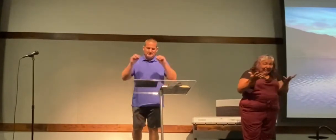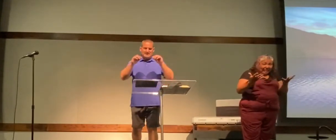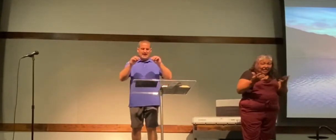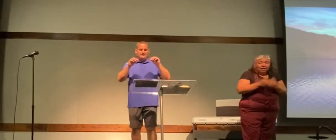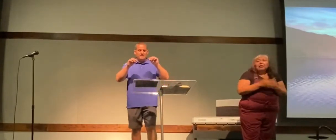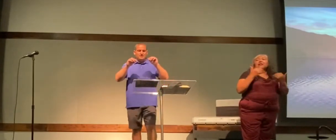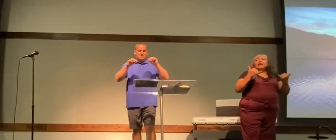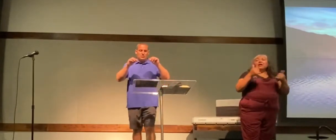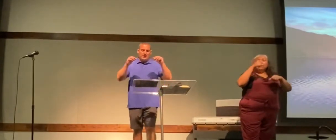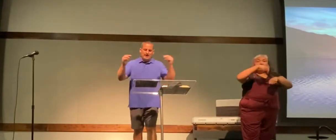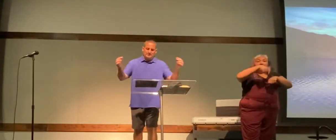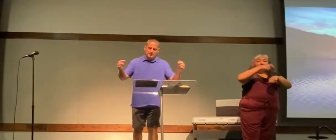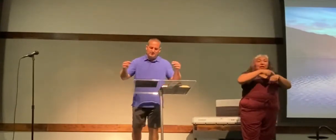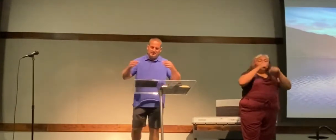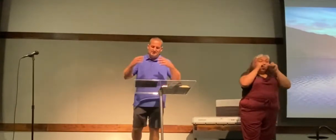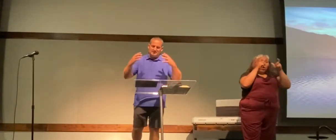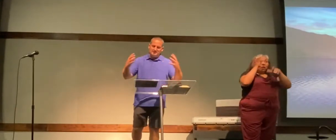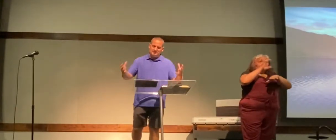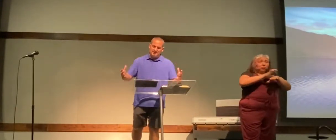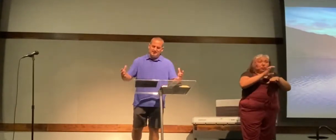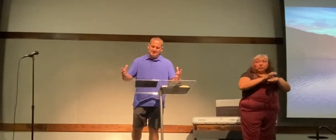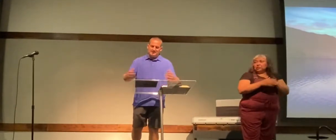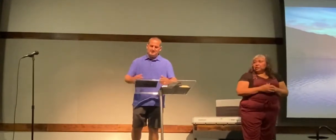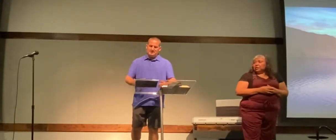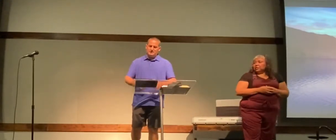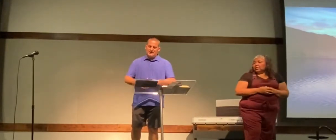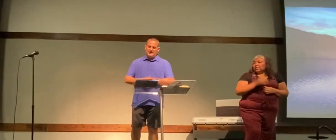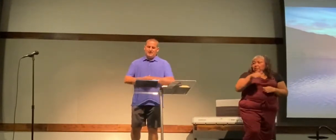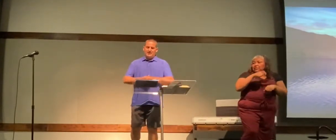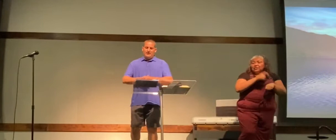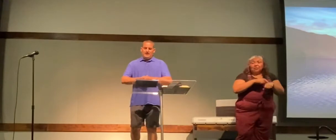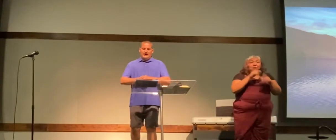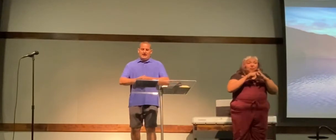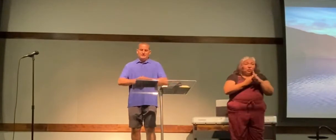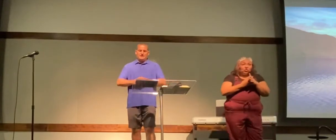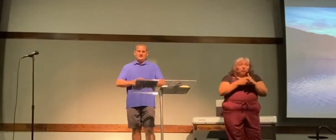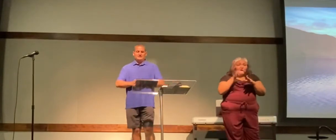so it's time to wake up, church, and it's time to start shining